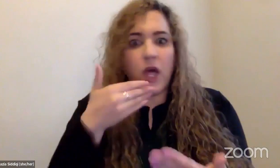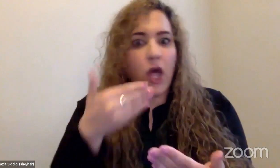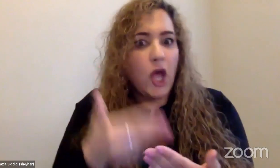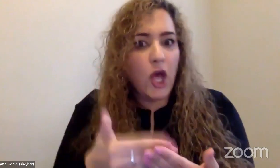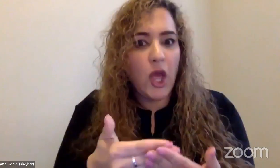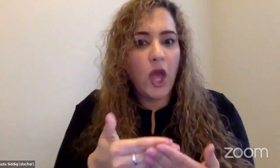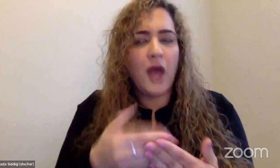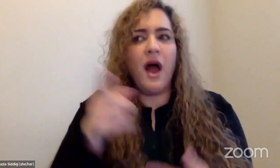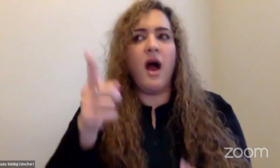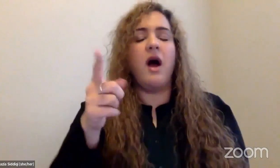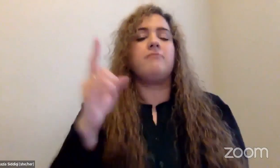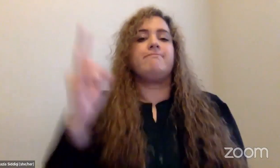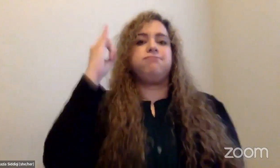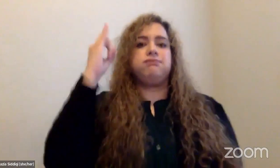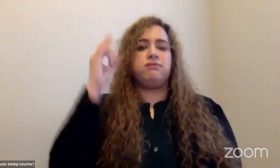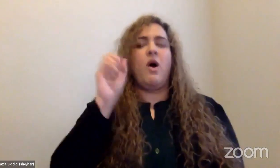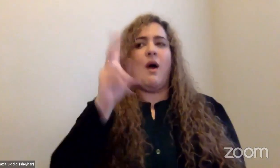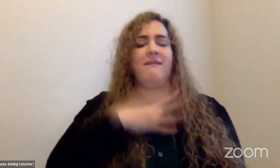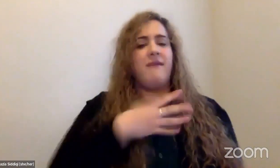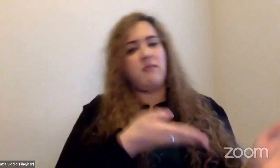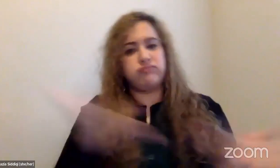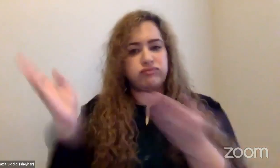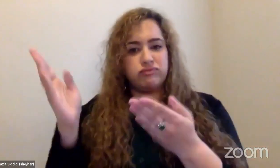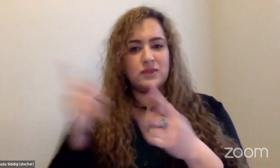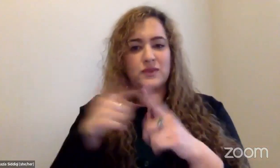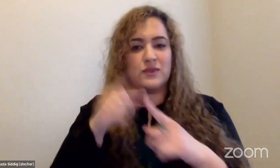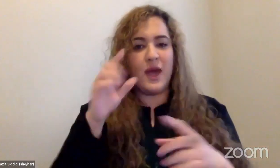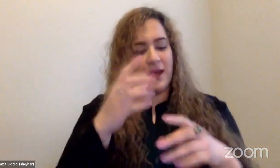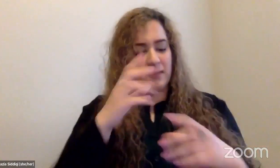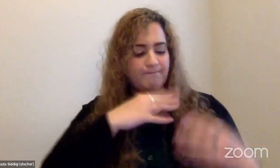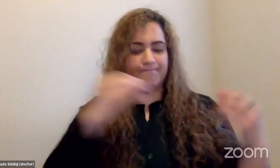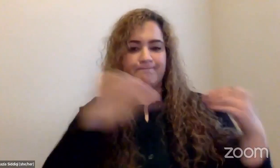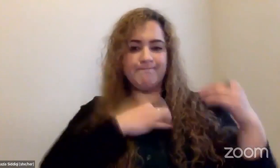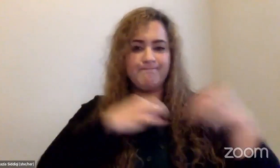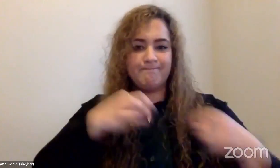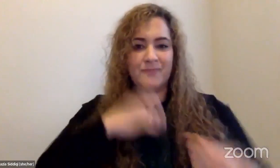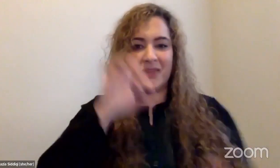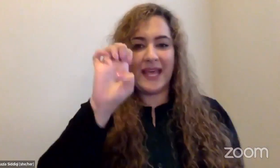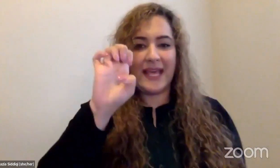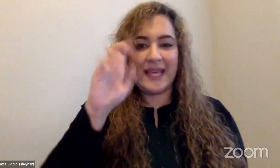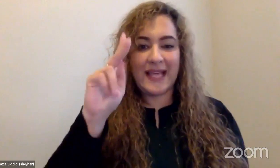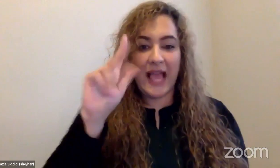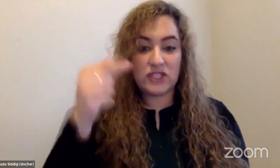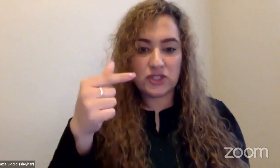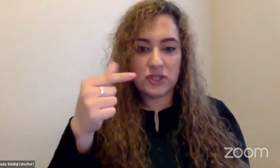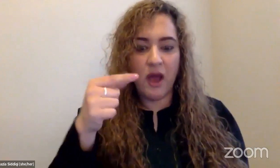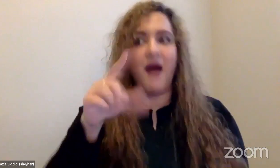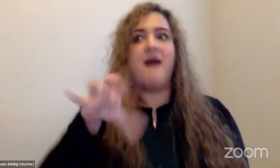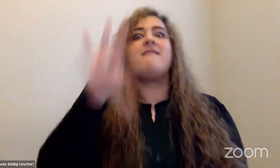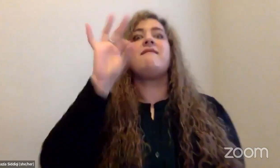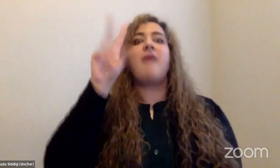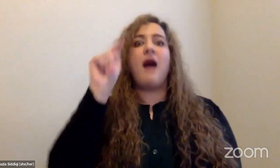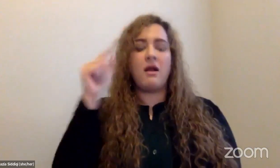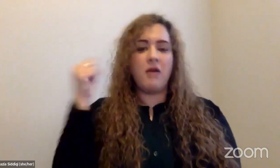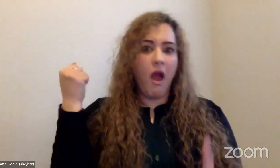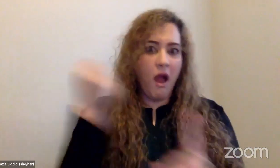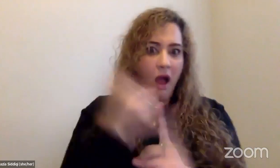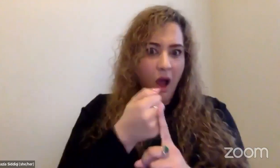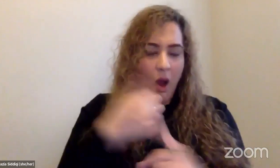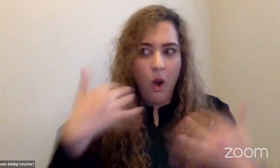father said it still didn't feel right and he still wasn't feeling okay. So they took him in and they did an EKG and found out